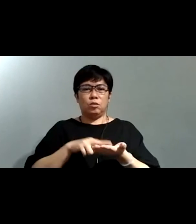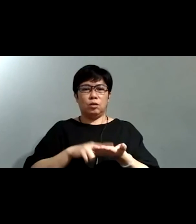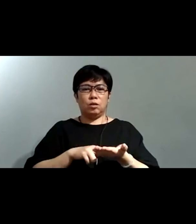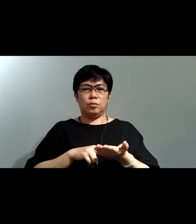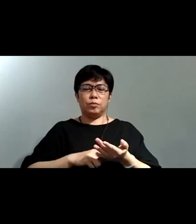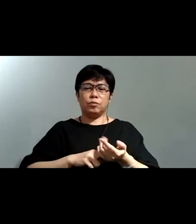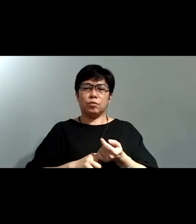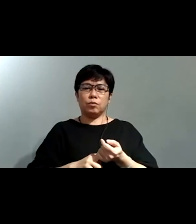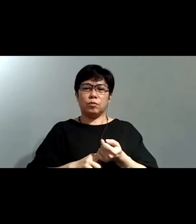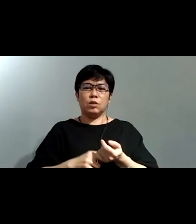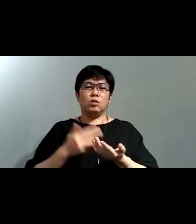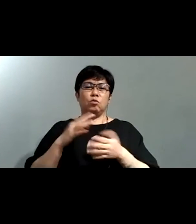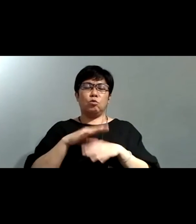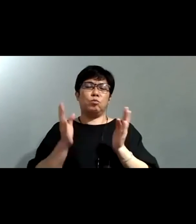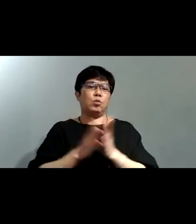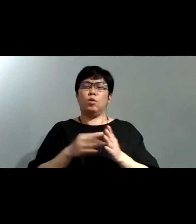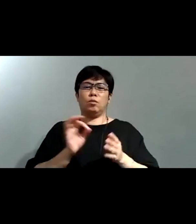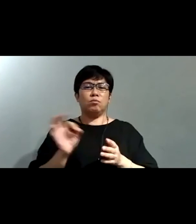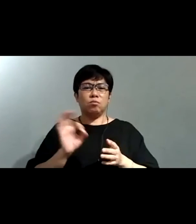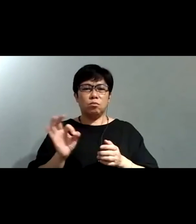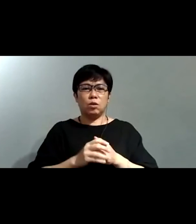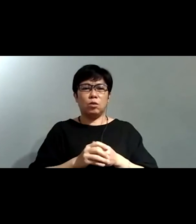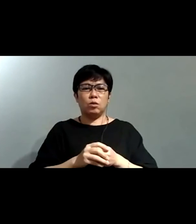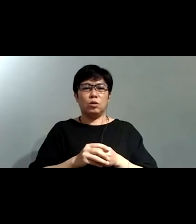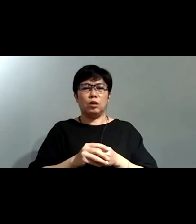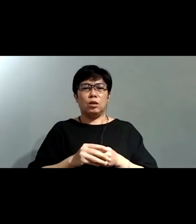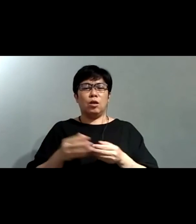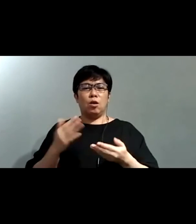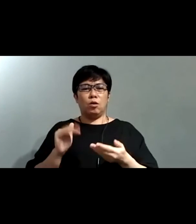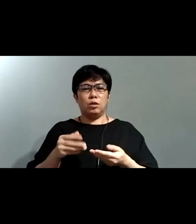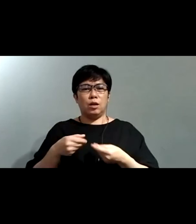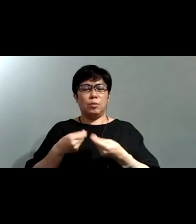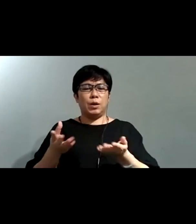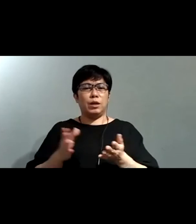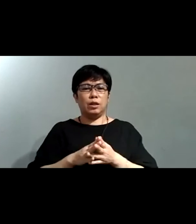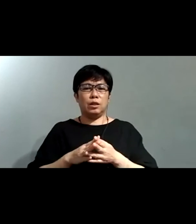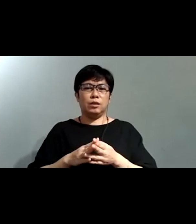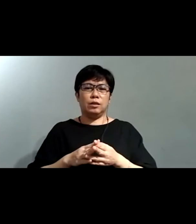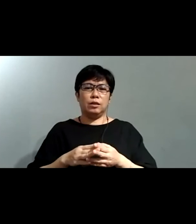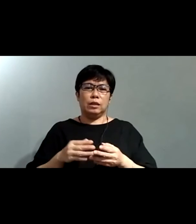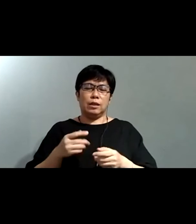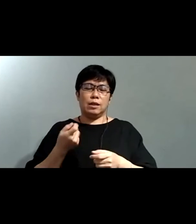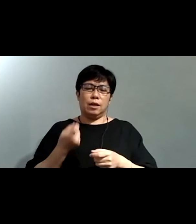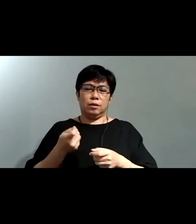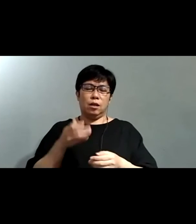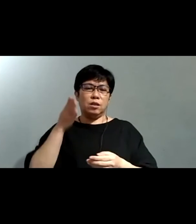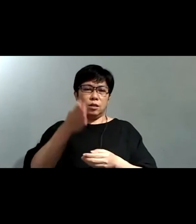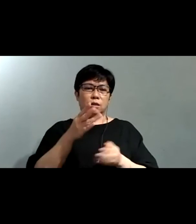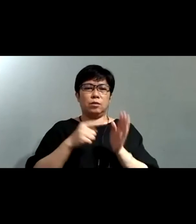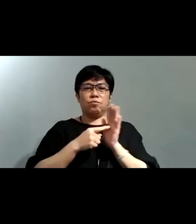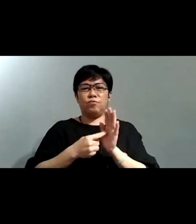I can cite some very simple and direct reference to that. When